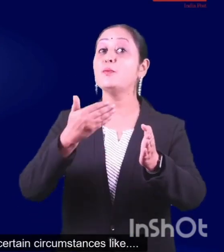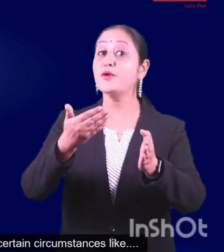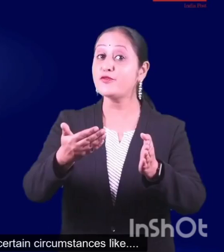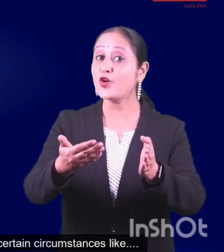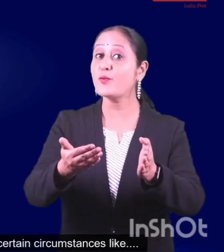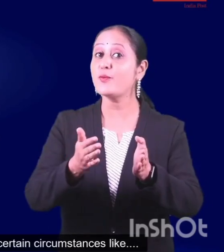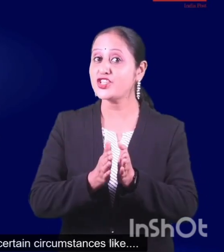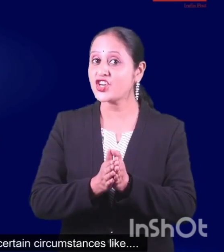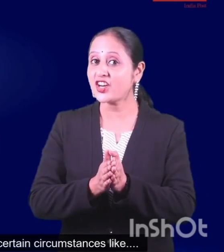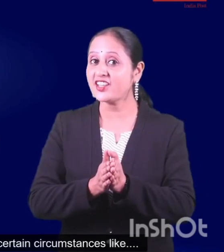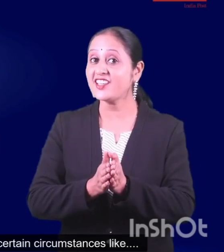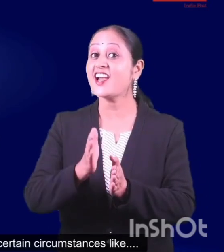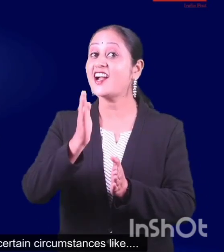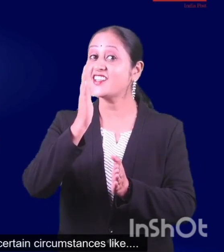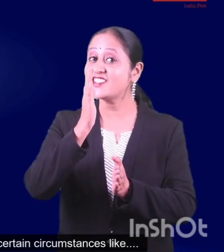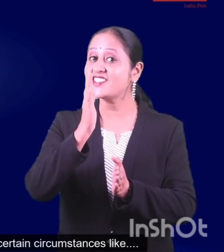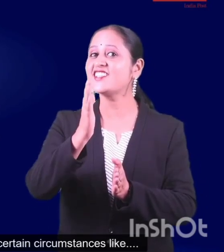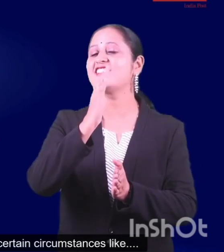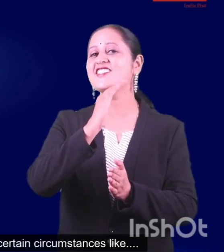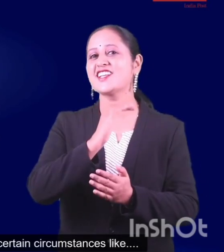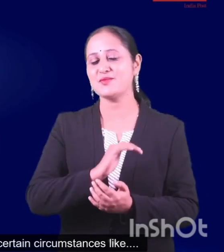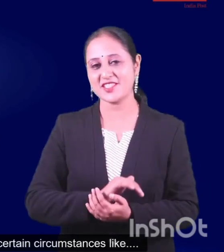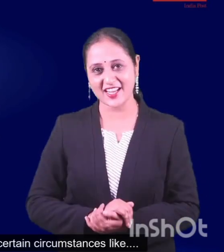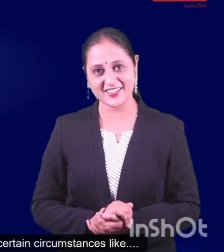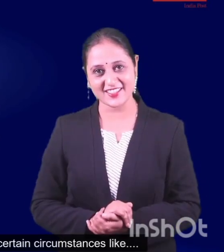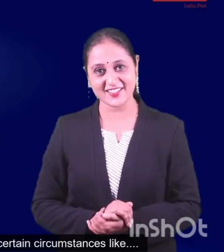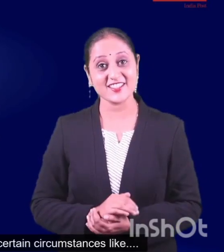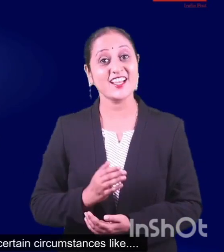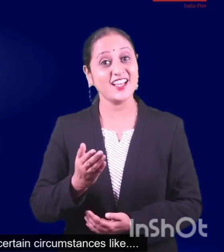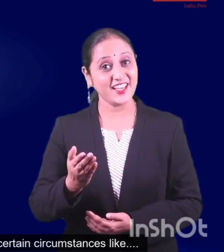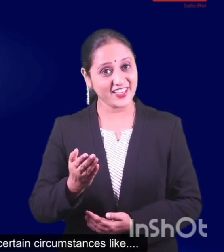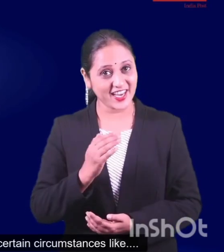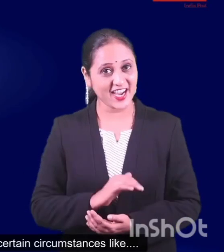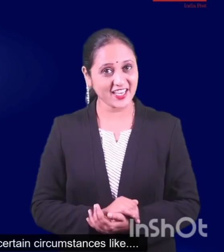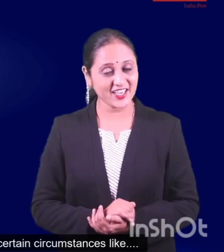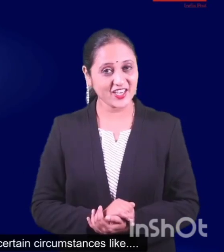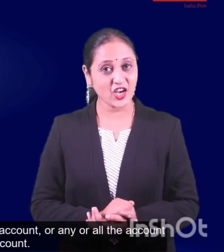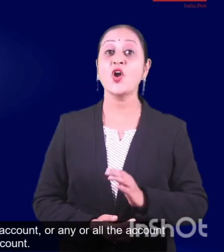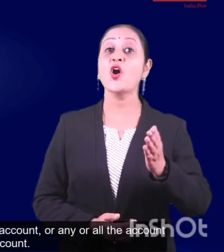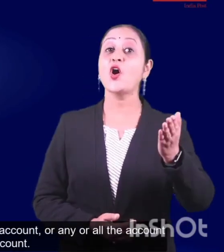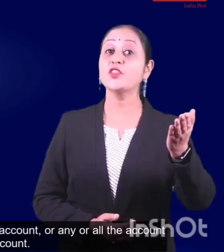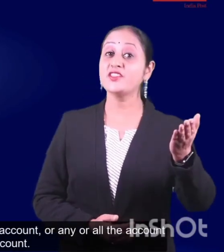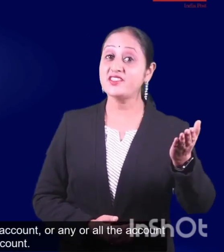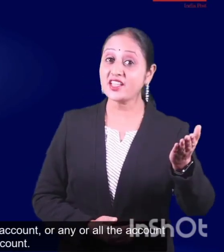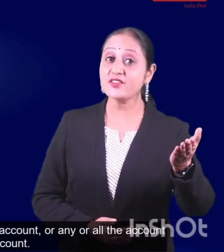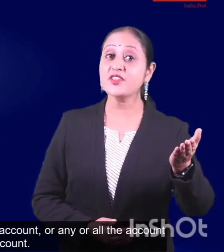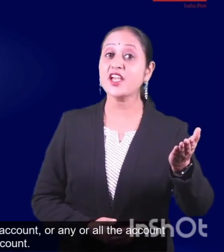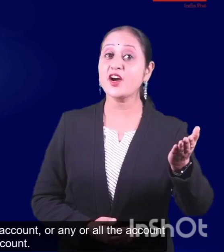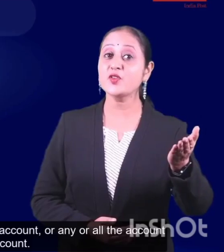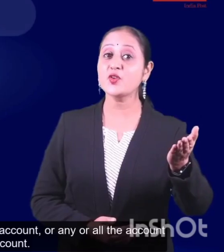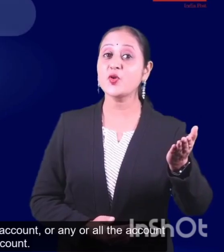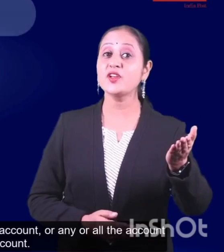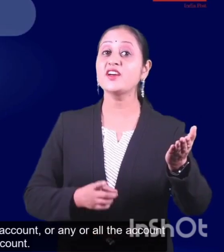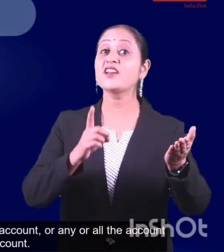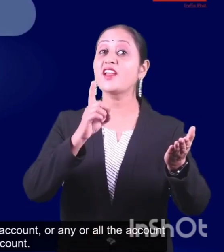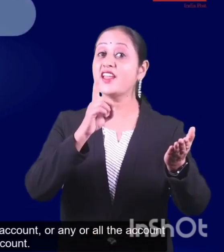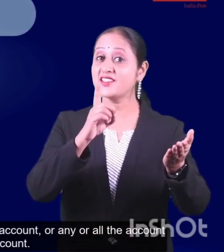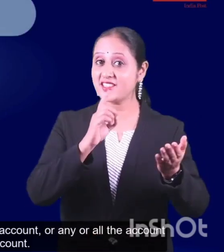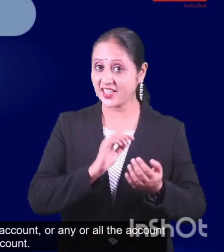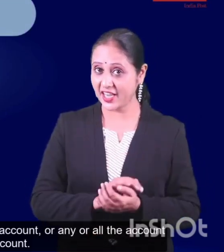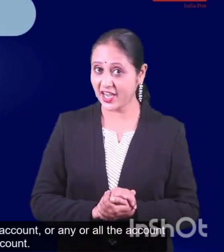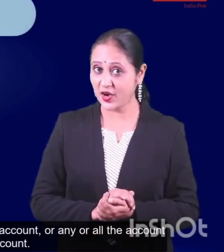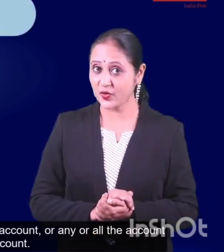point of time before maturity under certain circumstances, like on the death of the